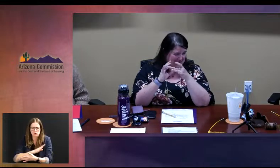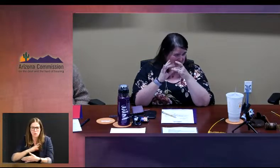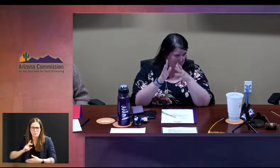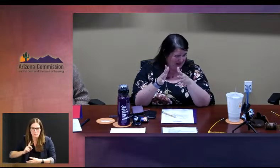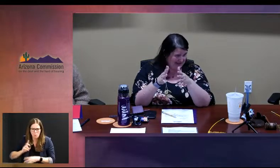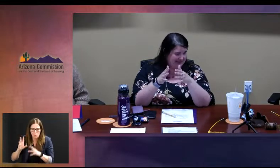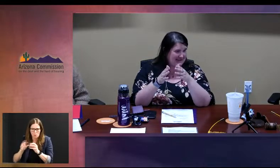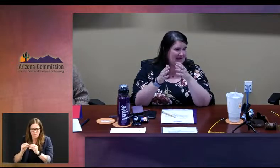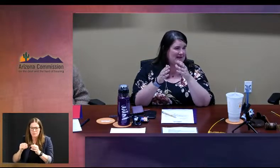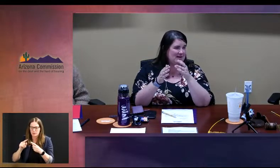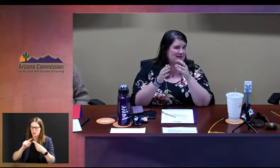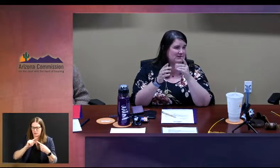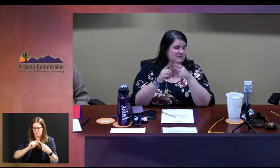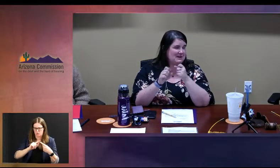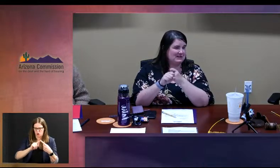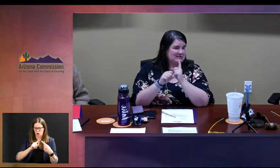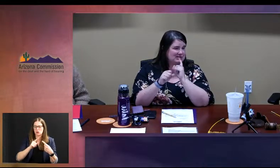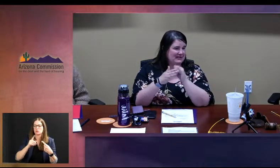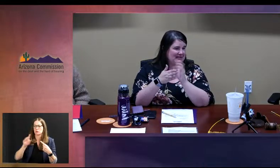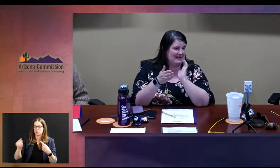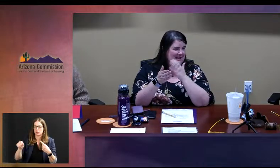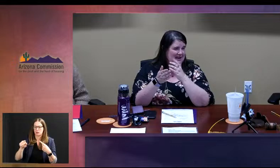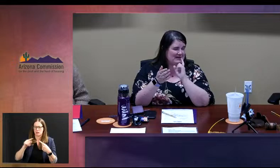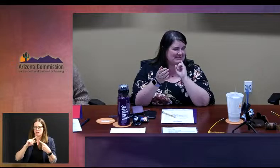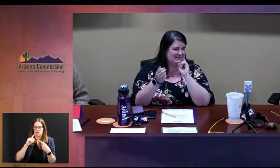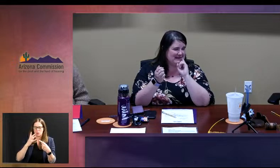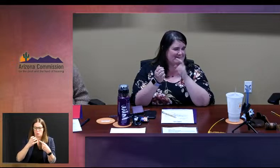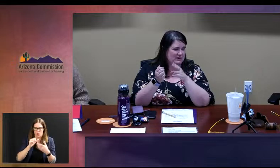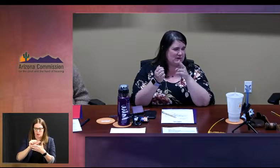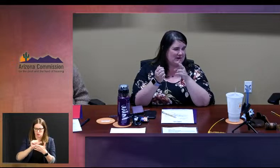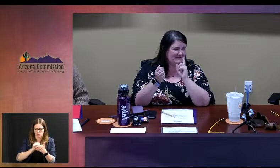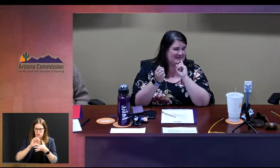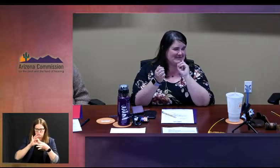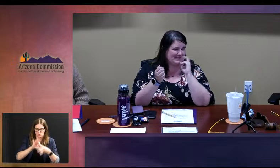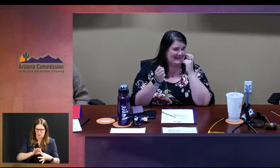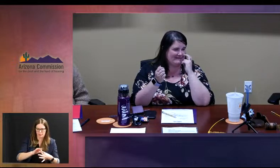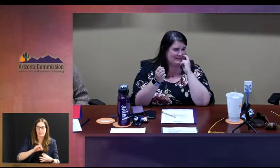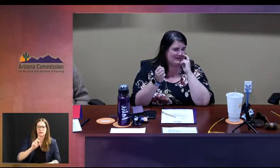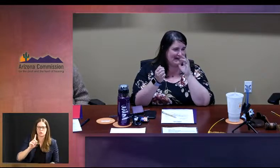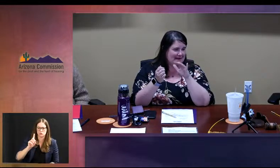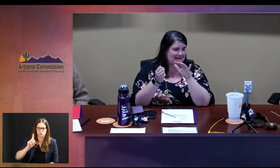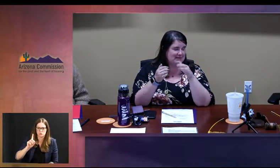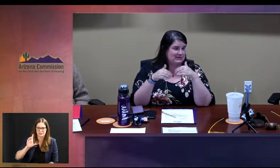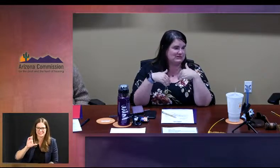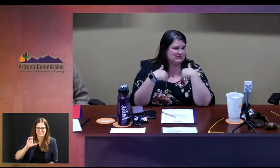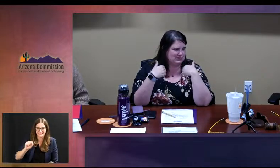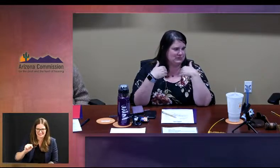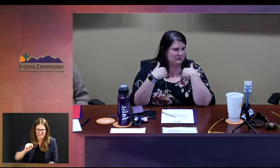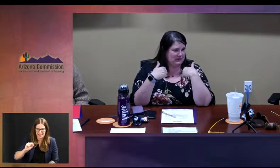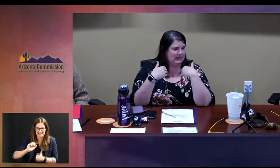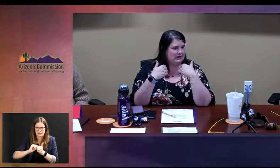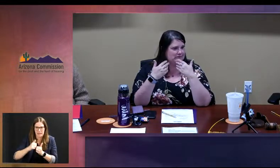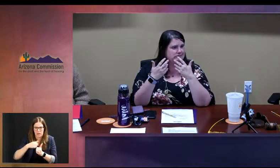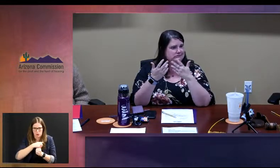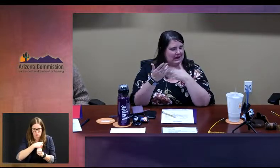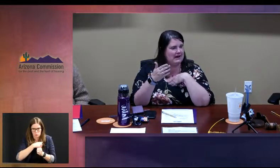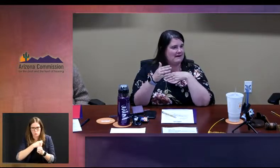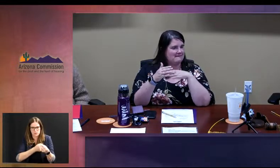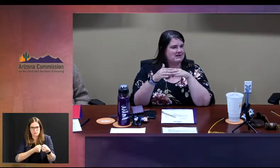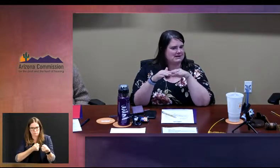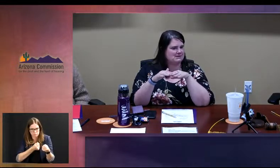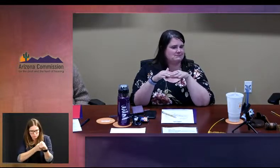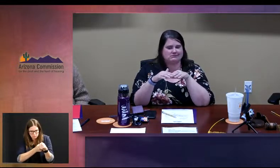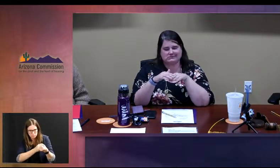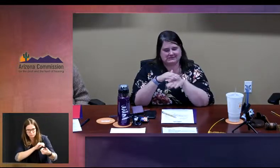we partner with DCS and how we can work with their ADA coordinator to ensure that our deaf and hard of hearing and deaf-blind youth